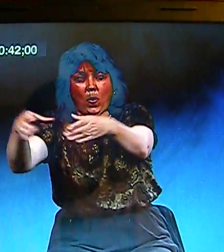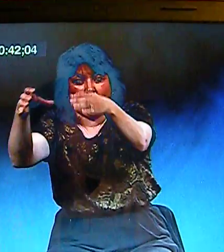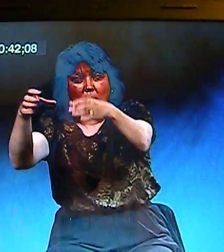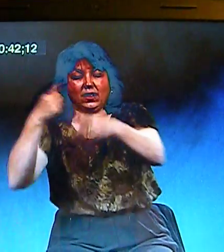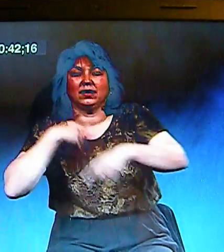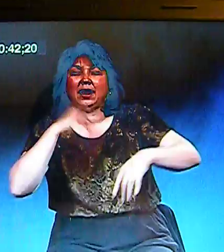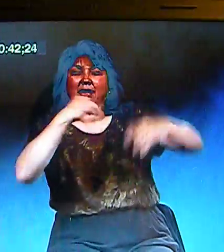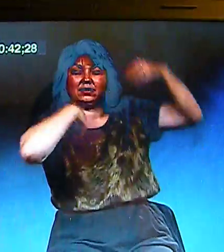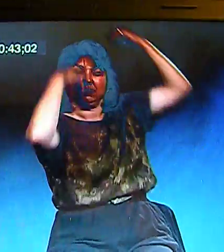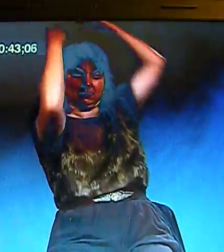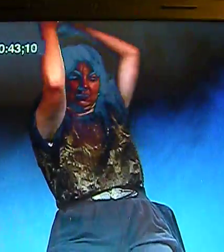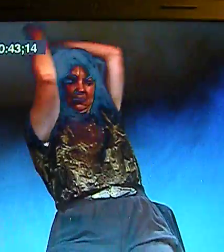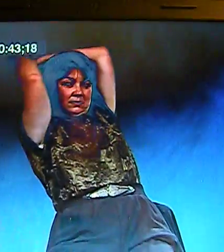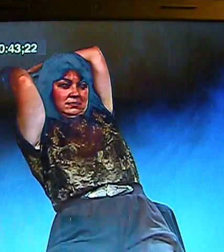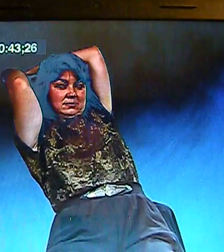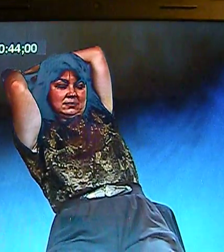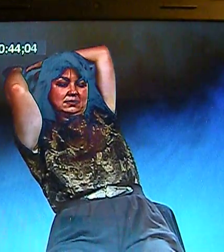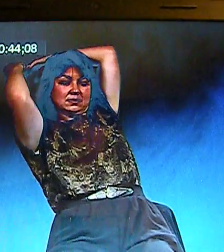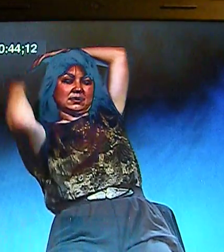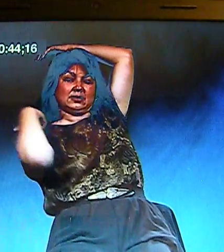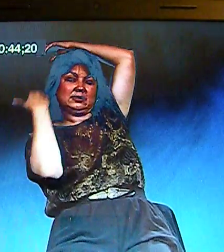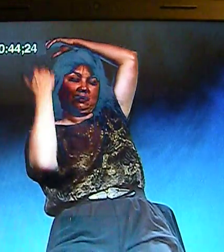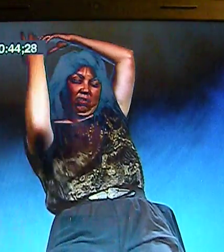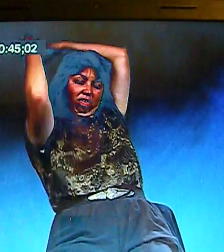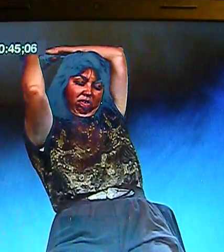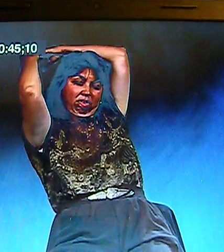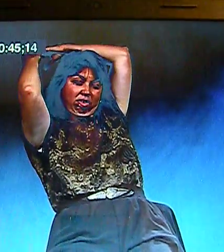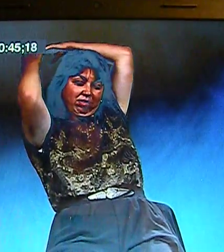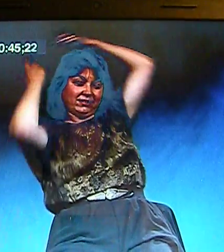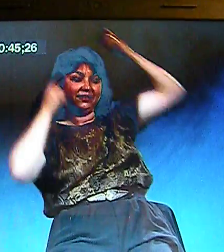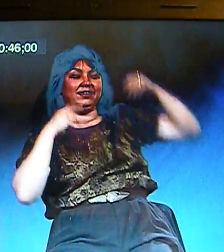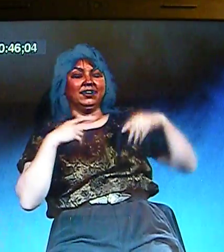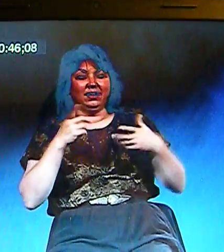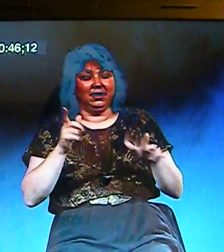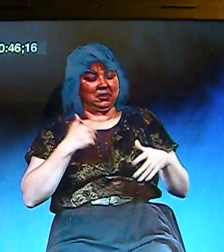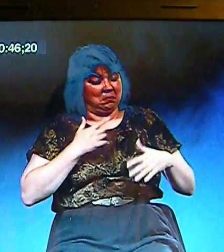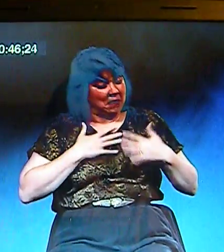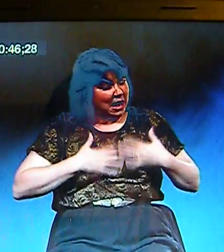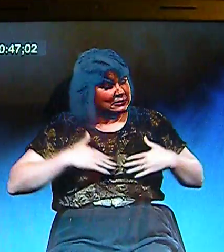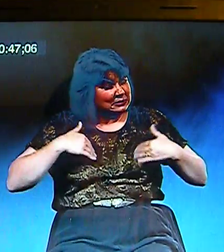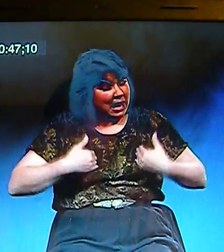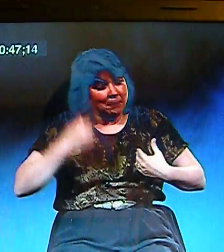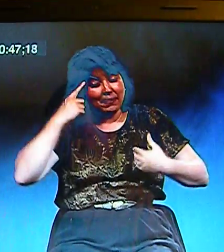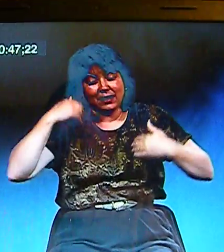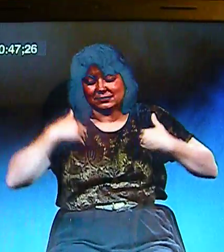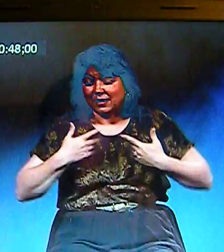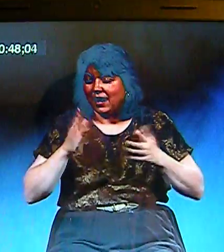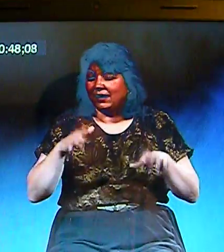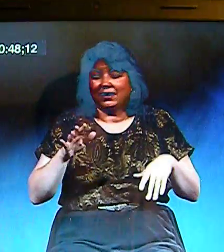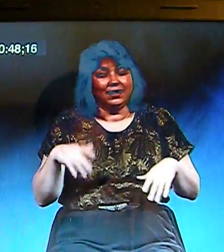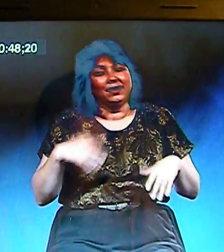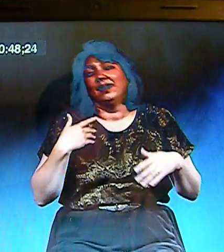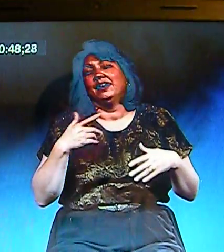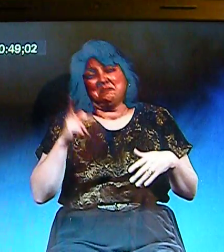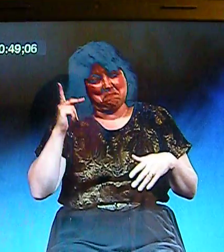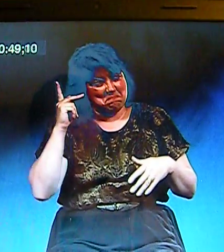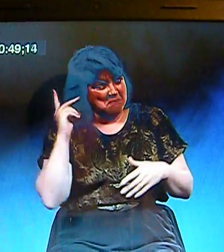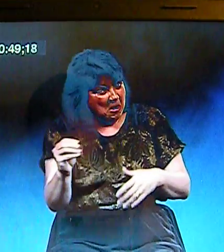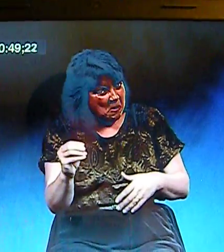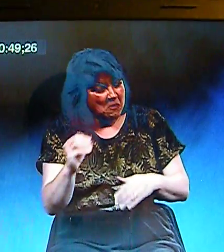back was facing the sink, and I placed the bowl full of ice water behind me and just put my hands